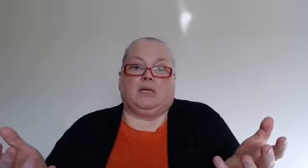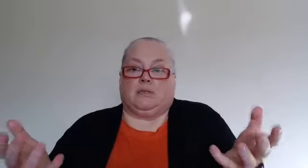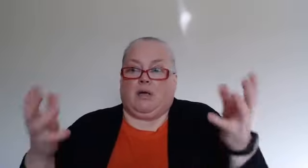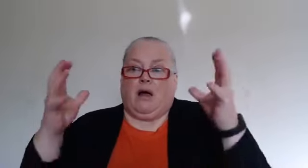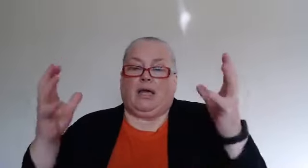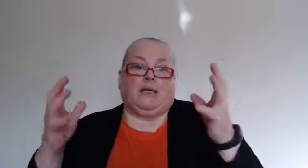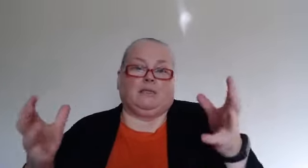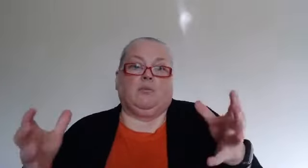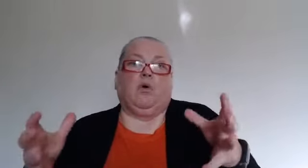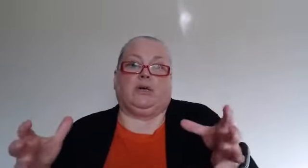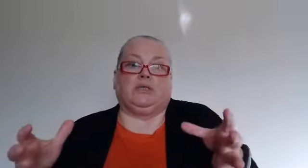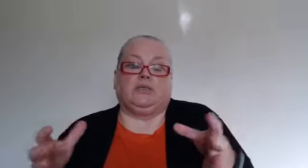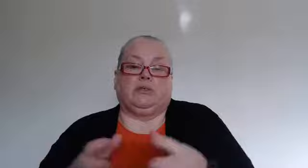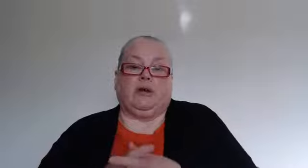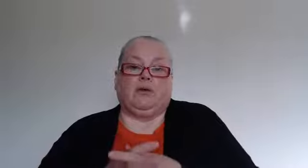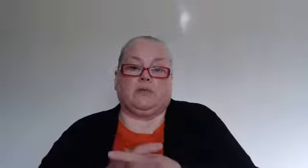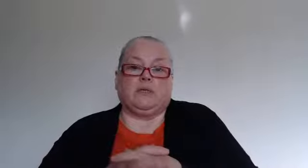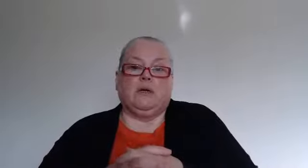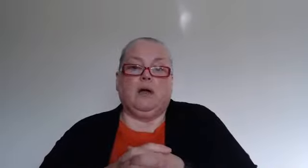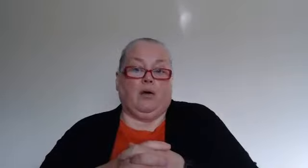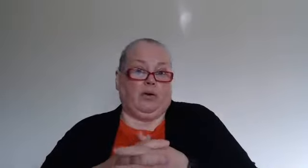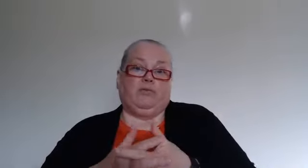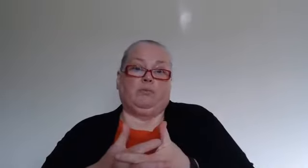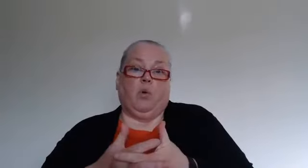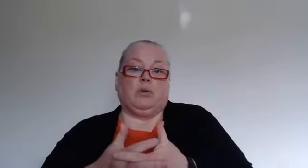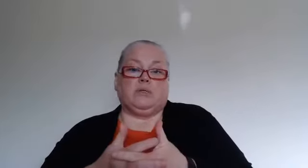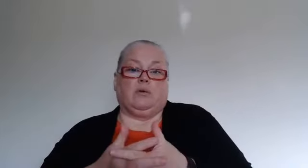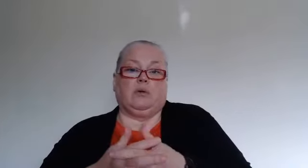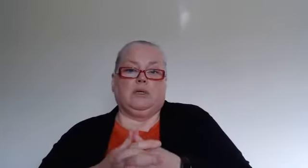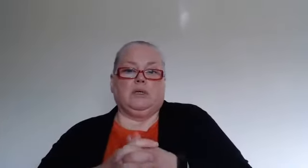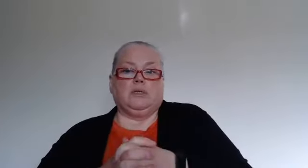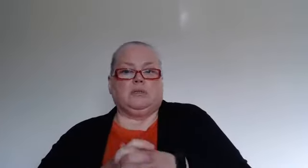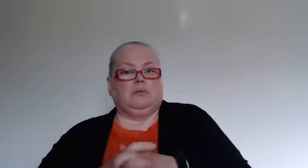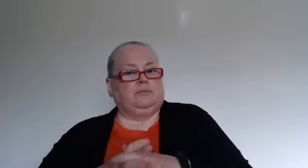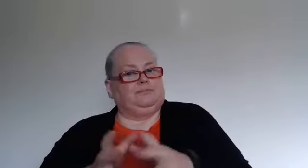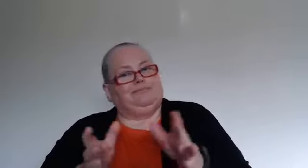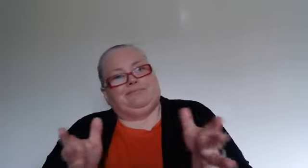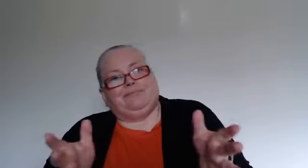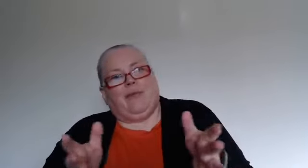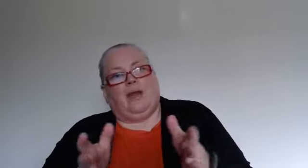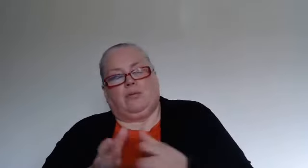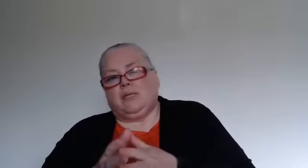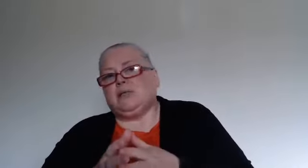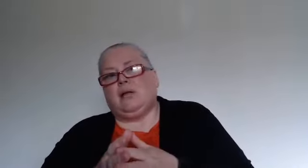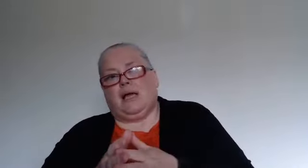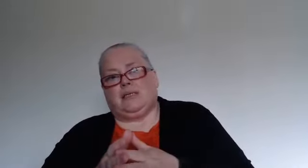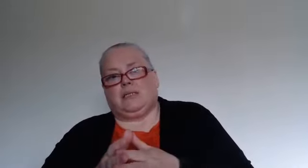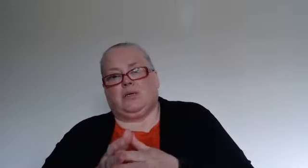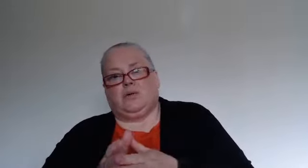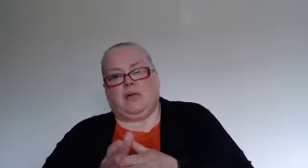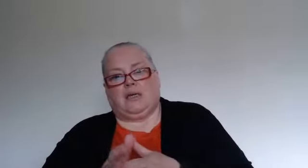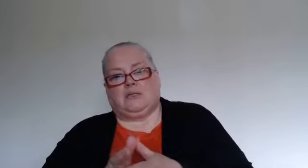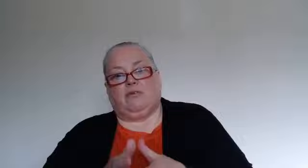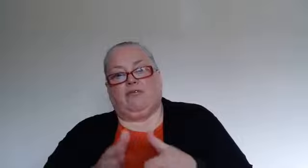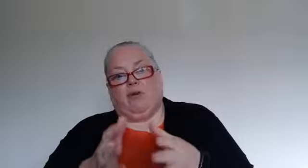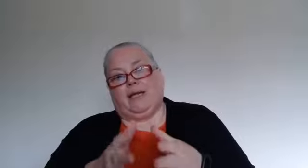as high as a mortgage on your house, or even more so. So, this all adds to that